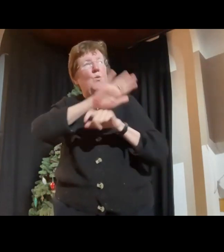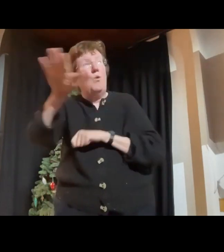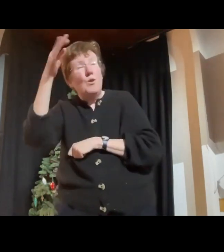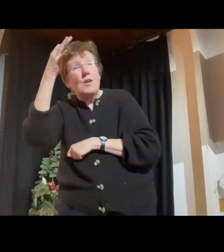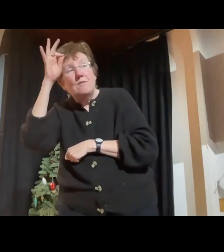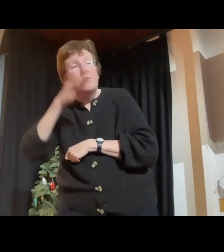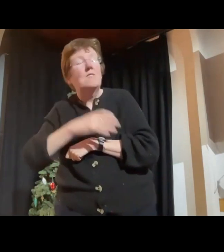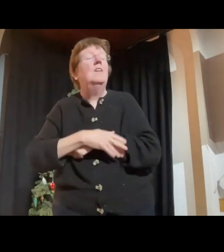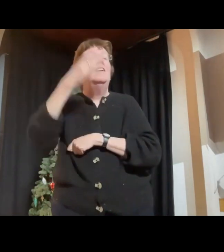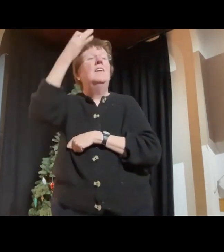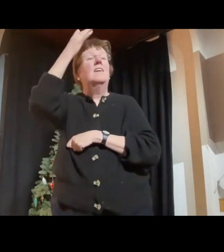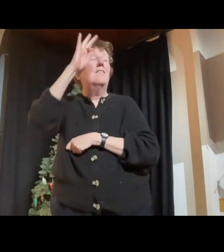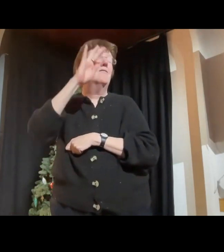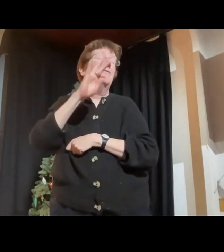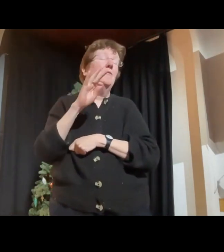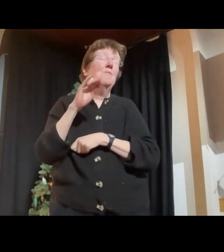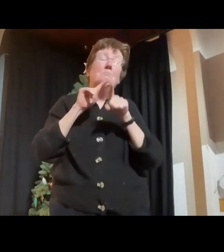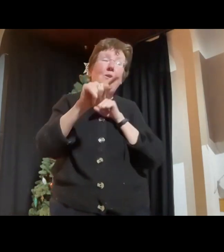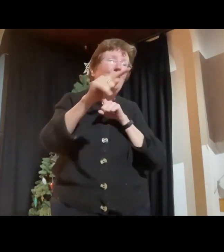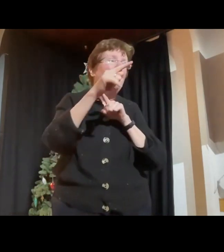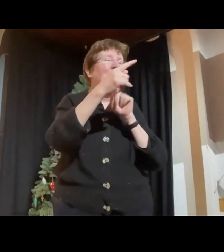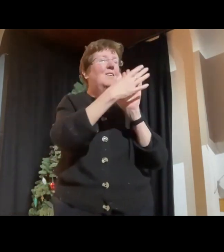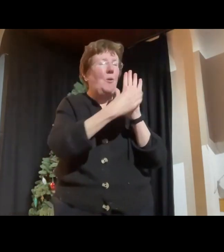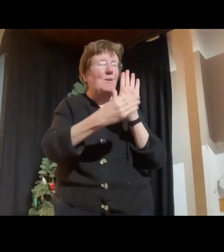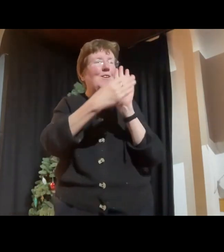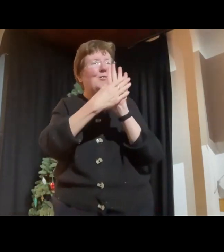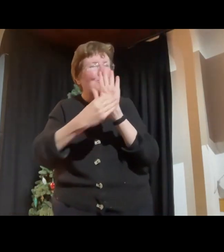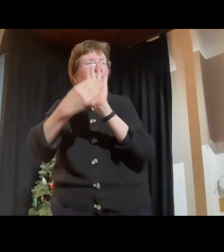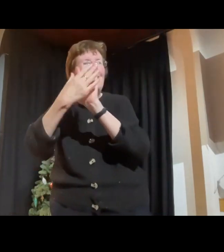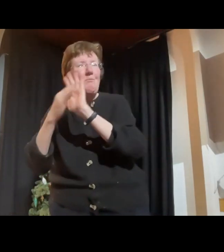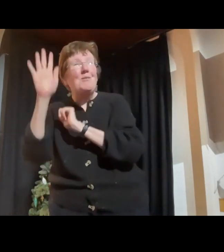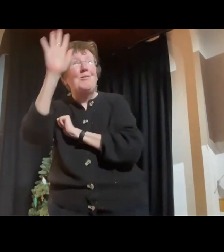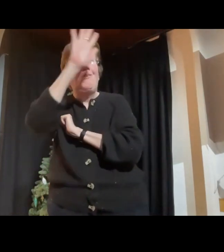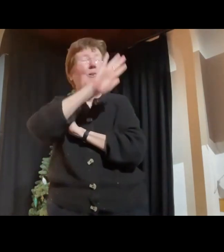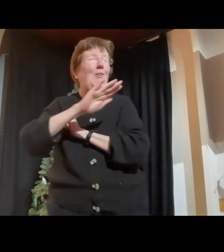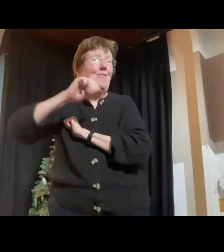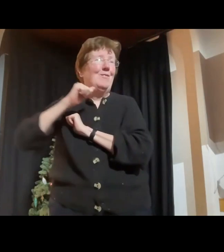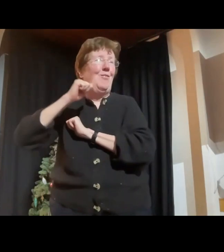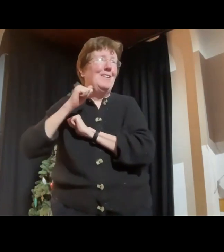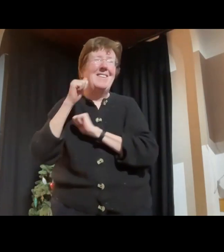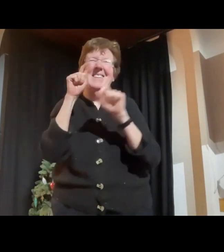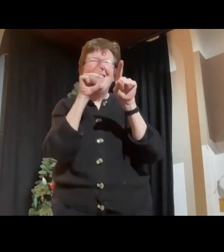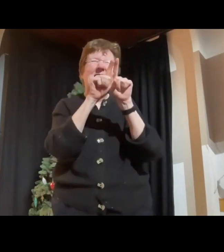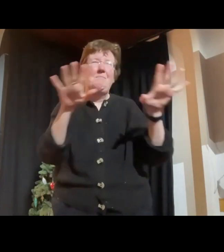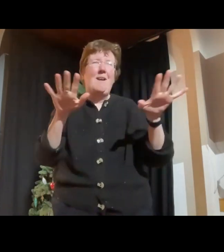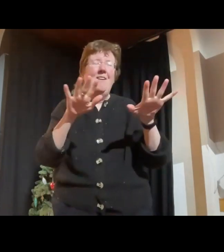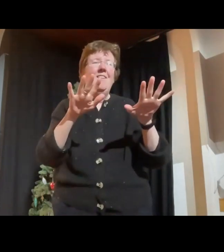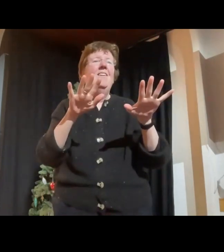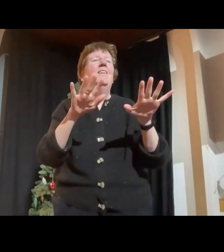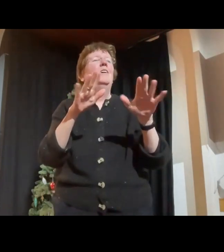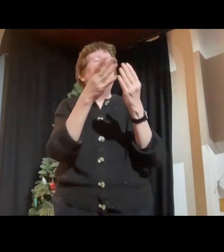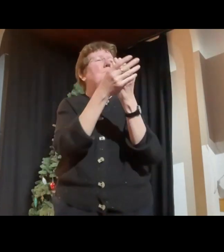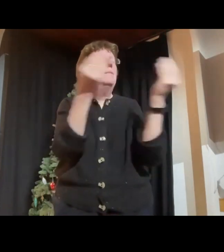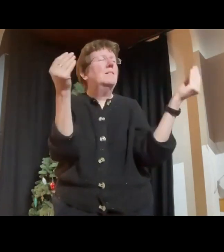So we had the template, and we commented on all the template, with all the councils used the same template all